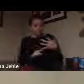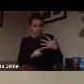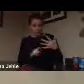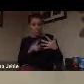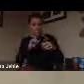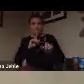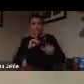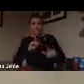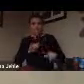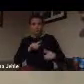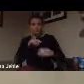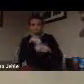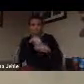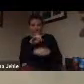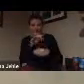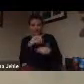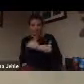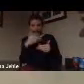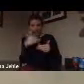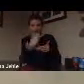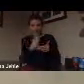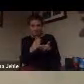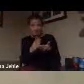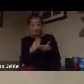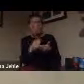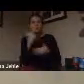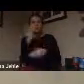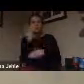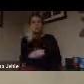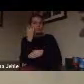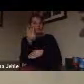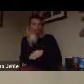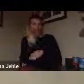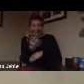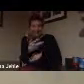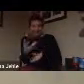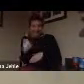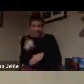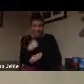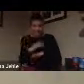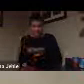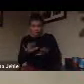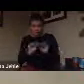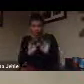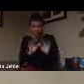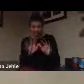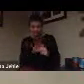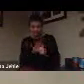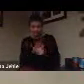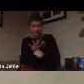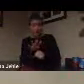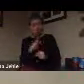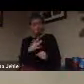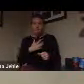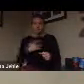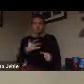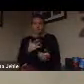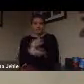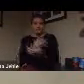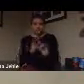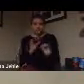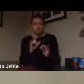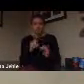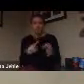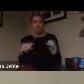answers in that next part. So if there's anything that we don't clarify enough, feel free to ask more questions.